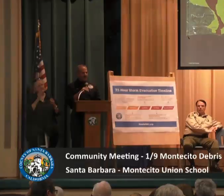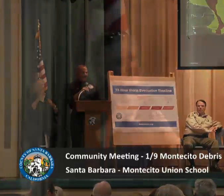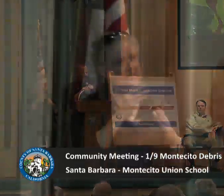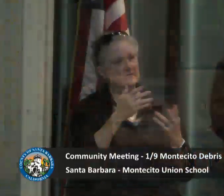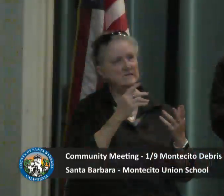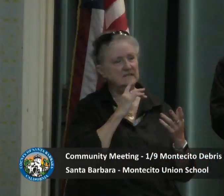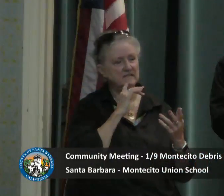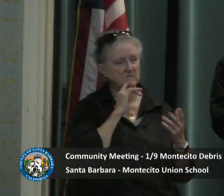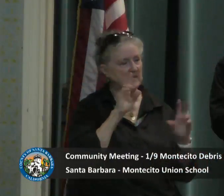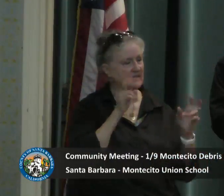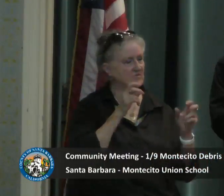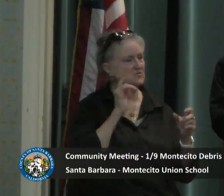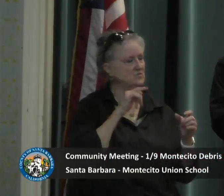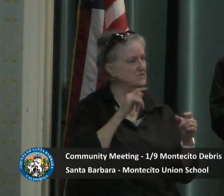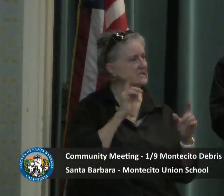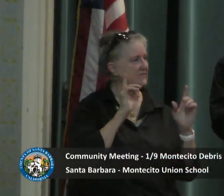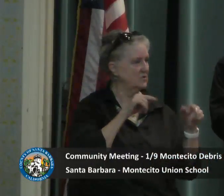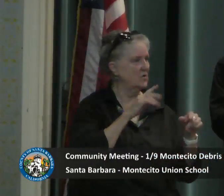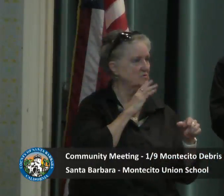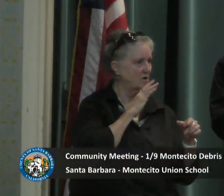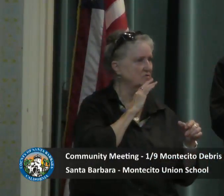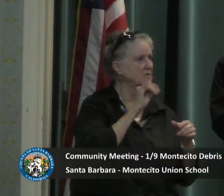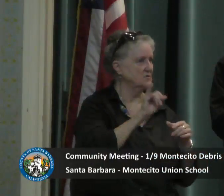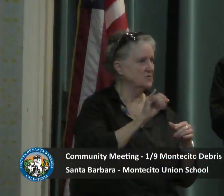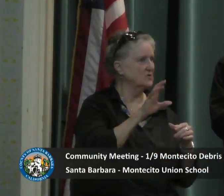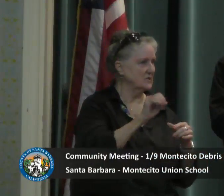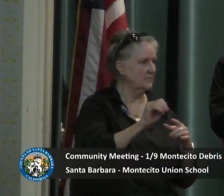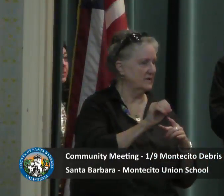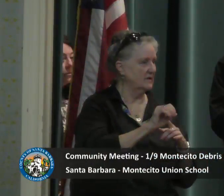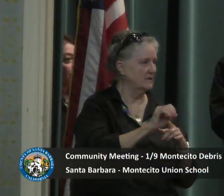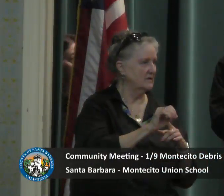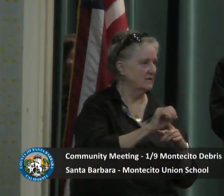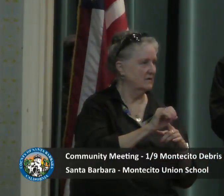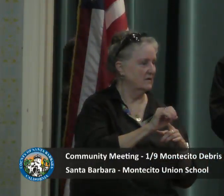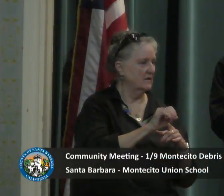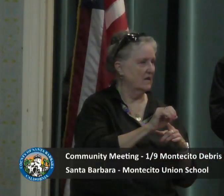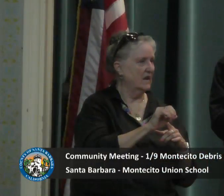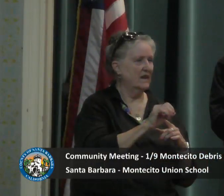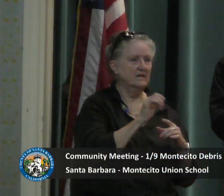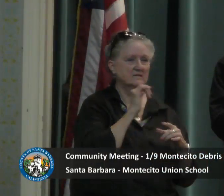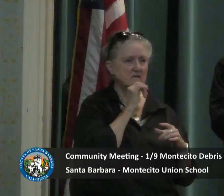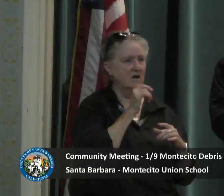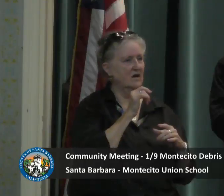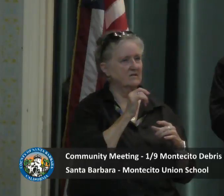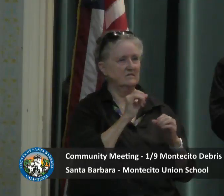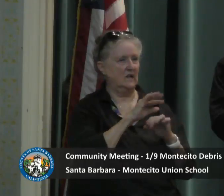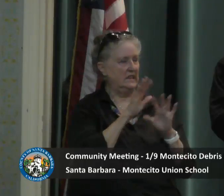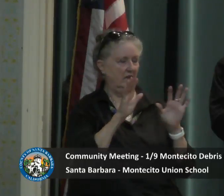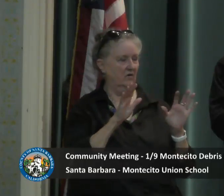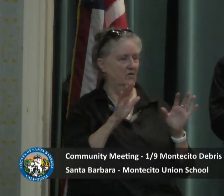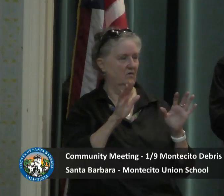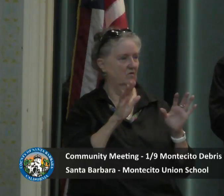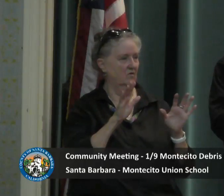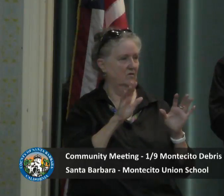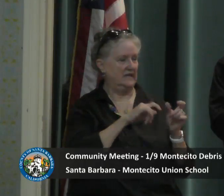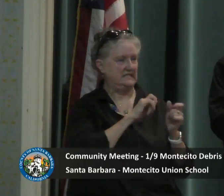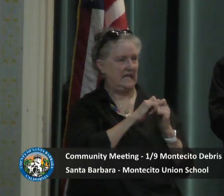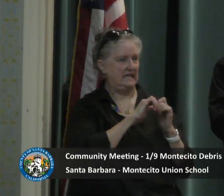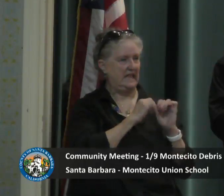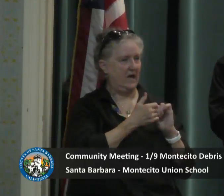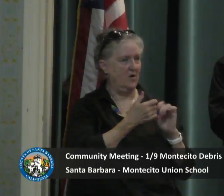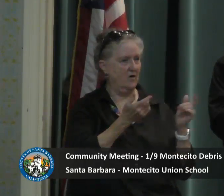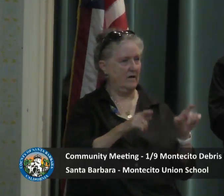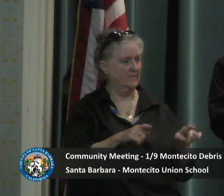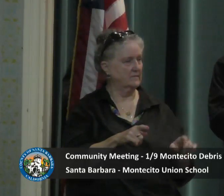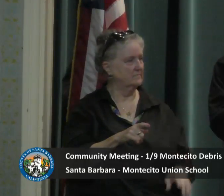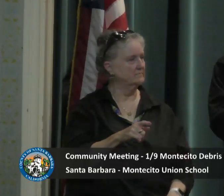these issues where you just have to go talk to your insurance companies. It is not very clear exactly on how things are done,